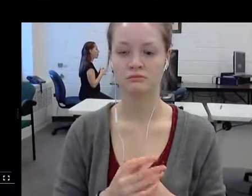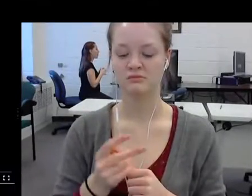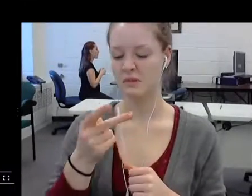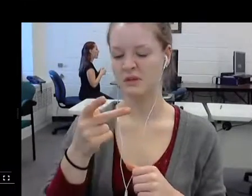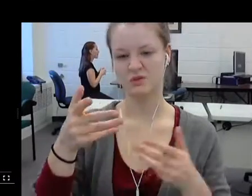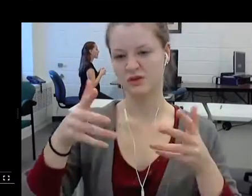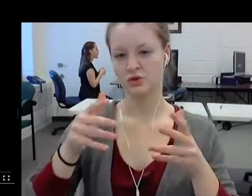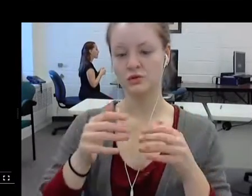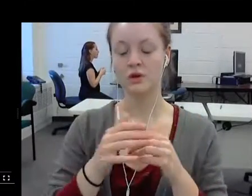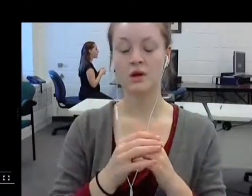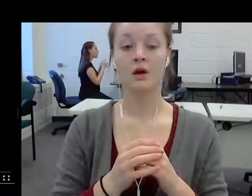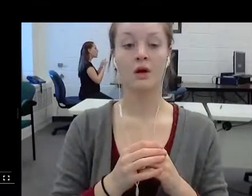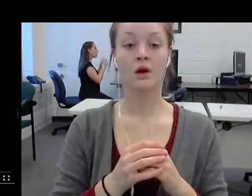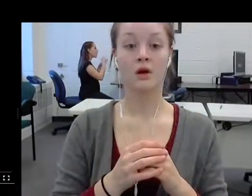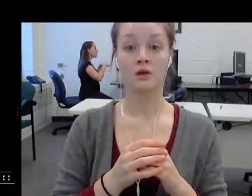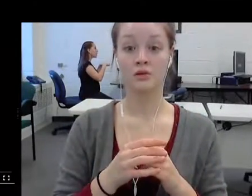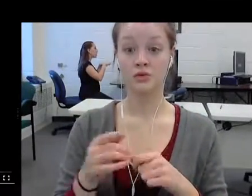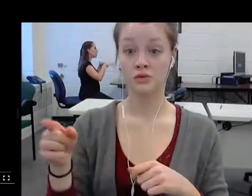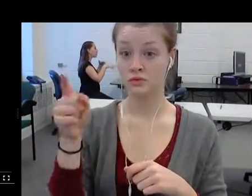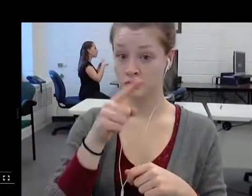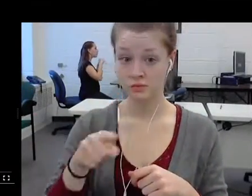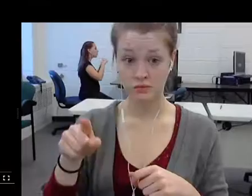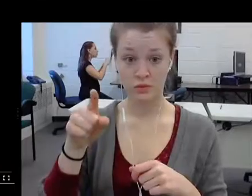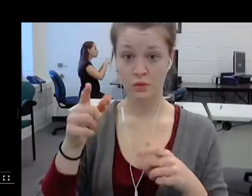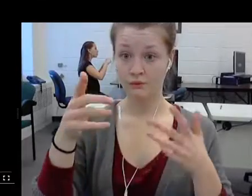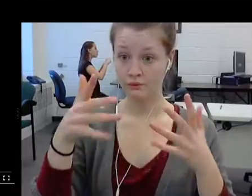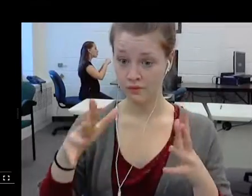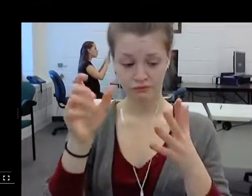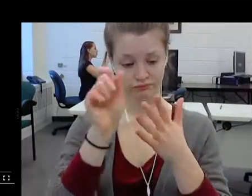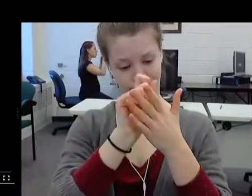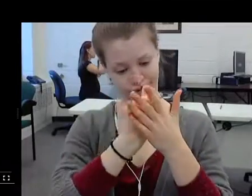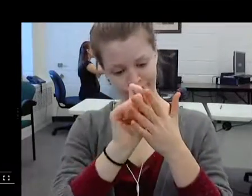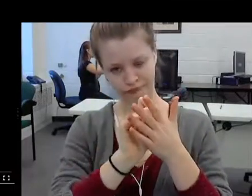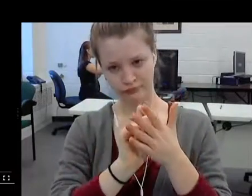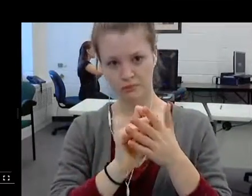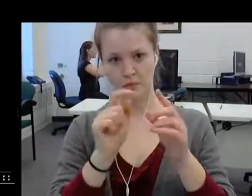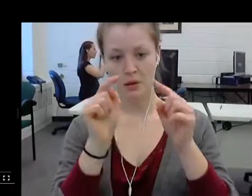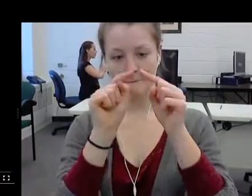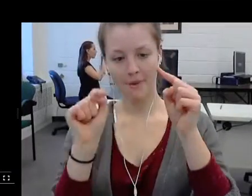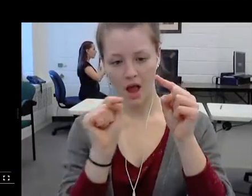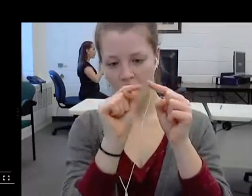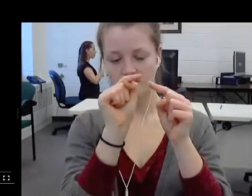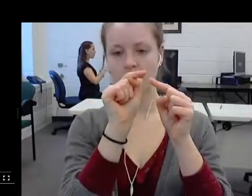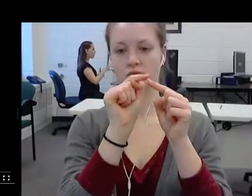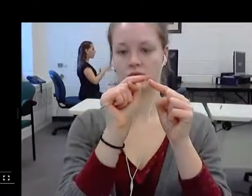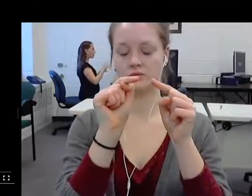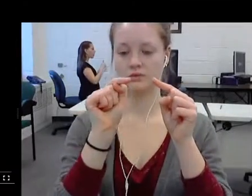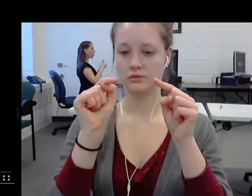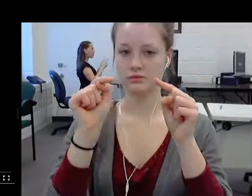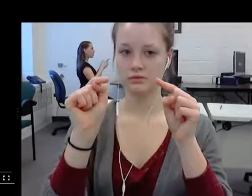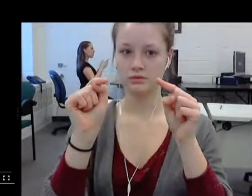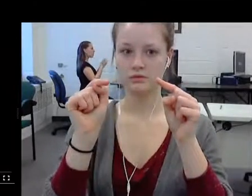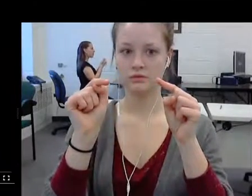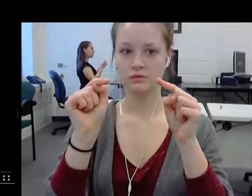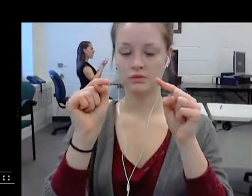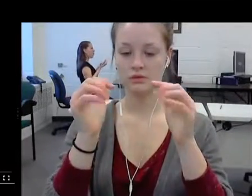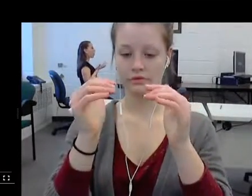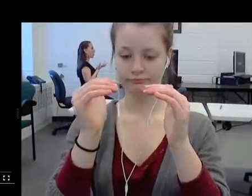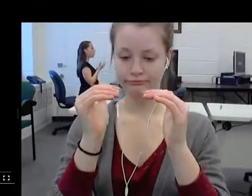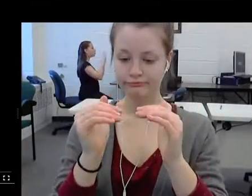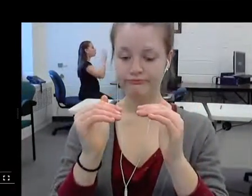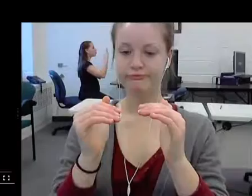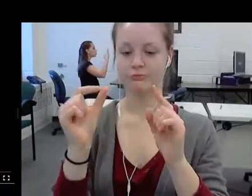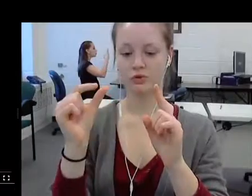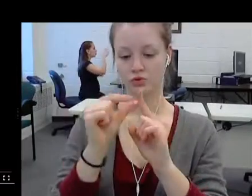after you have written the box and some minor details underneath,